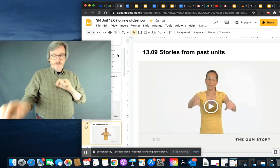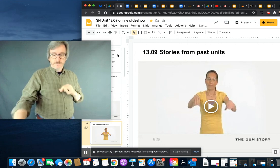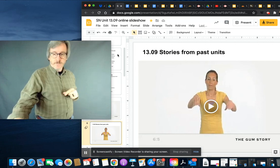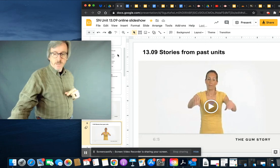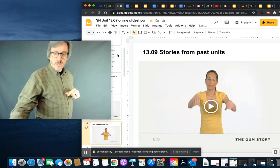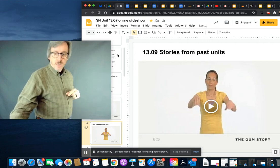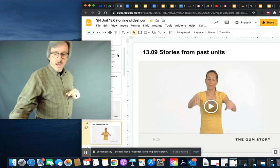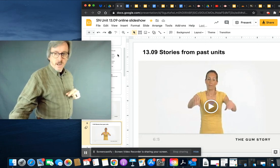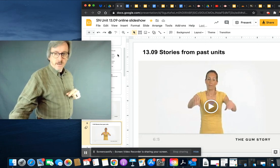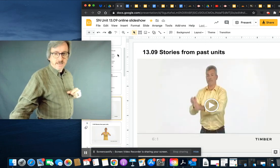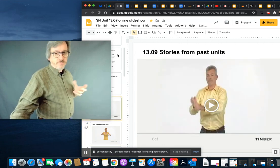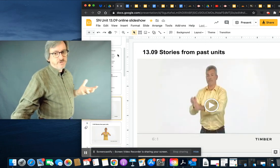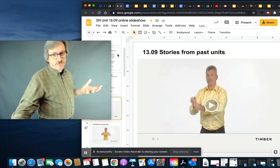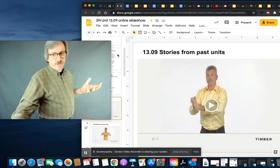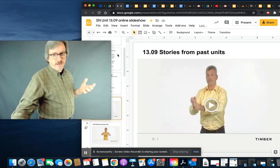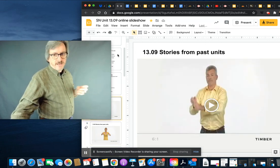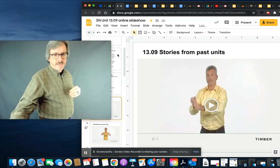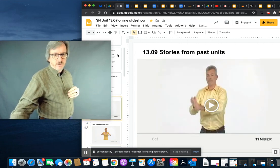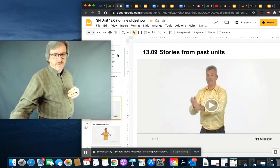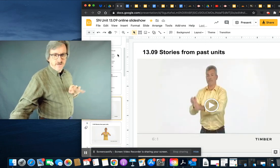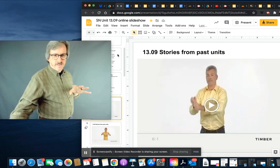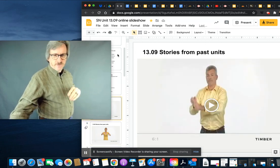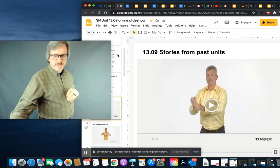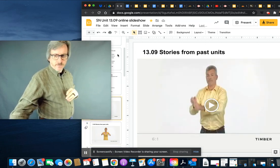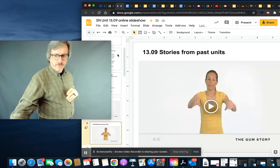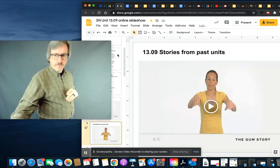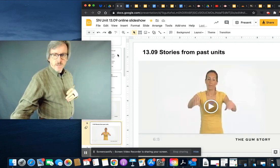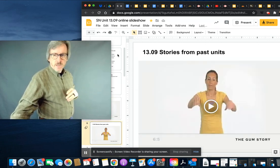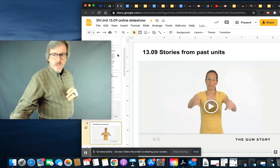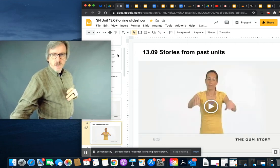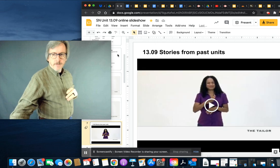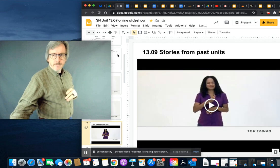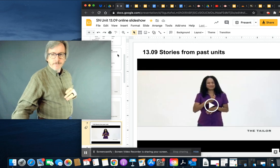shifting. Timber's a nice sequence of events, very simple.